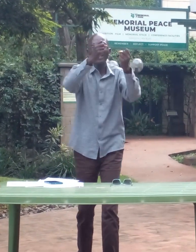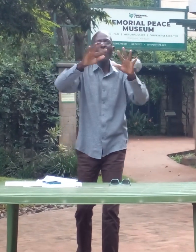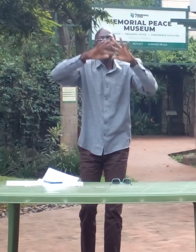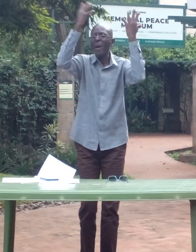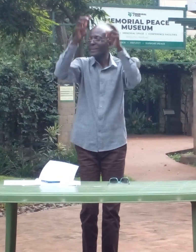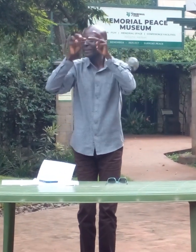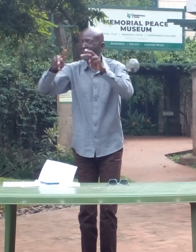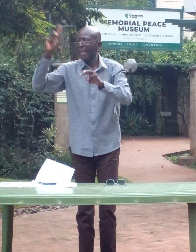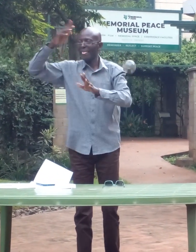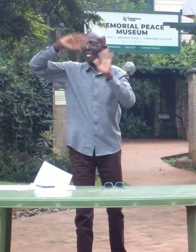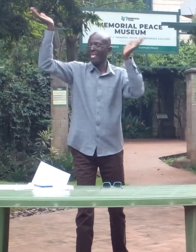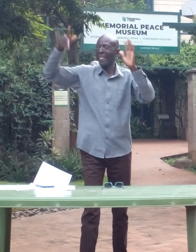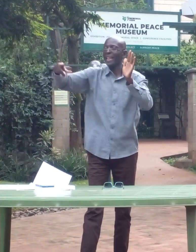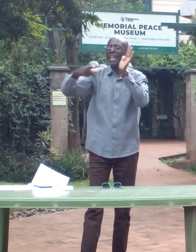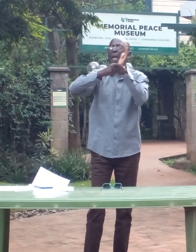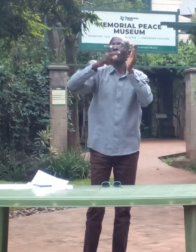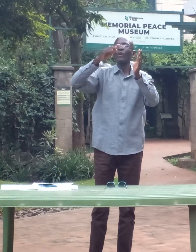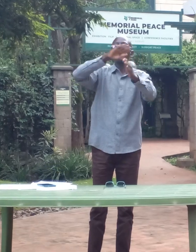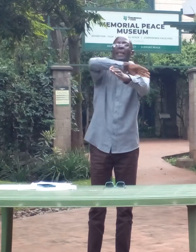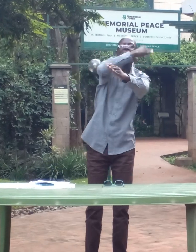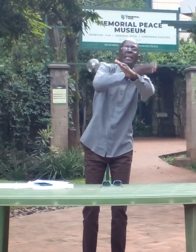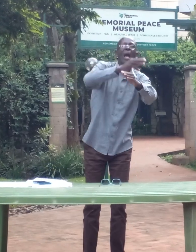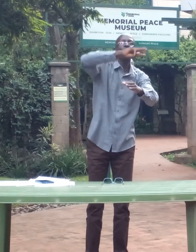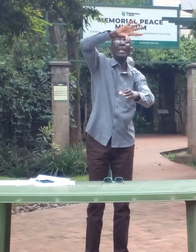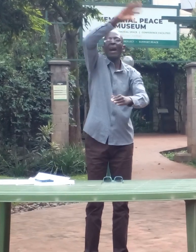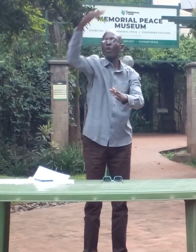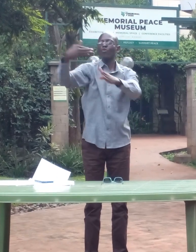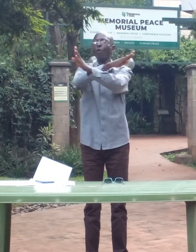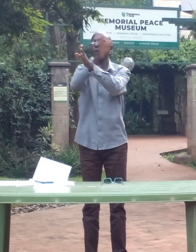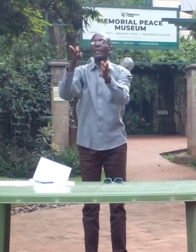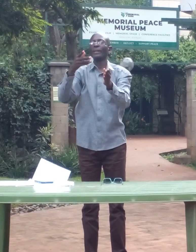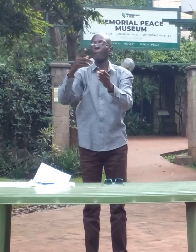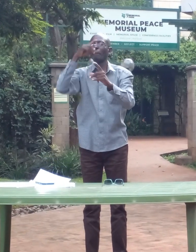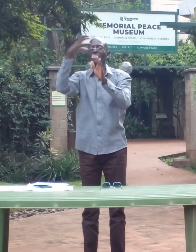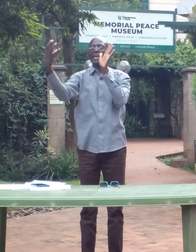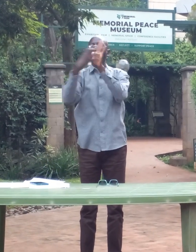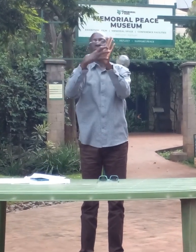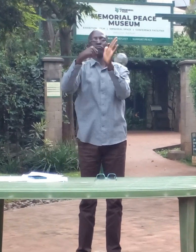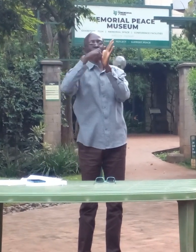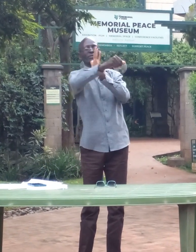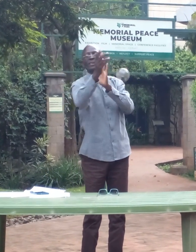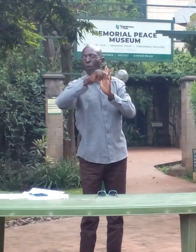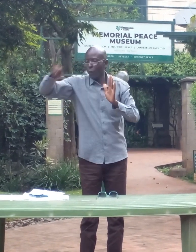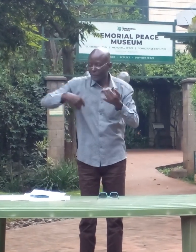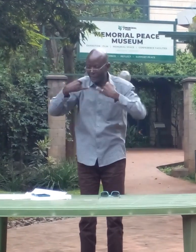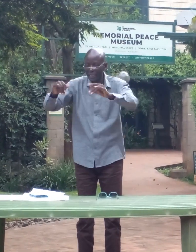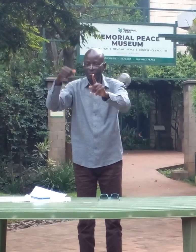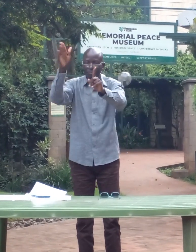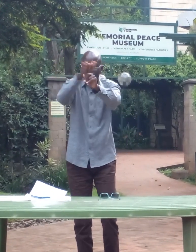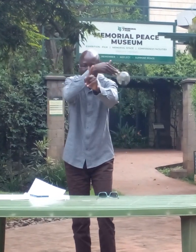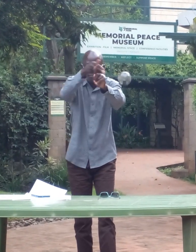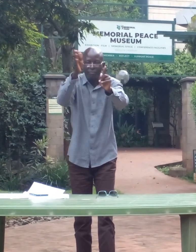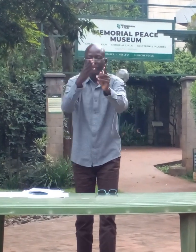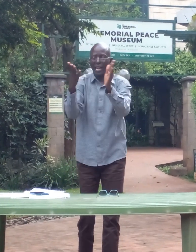right now the ICC is happy because Kenya has gotten an opportunity to go back to the competition and now